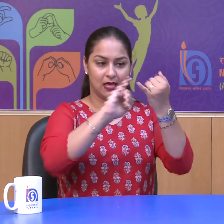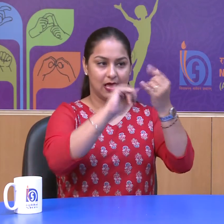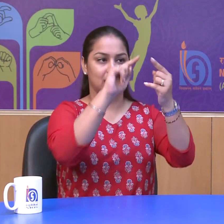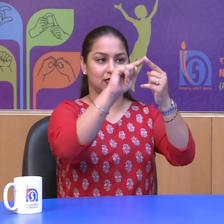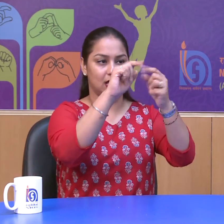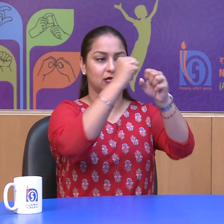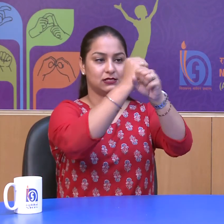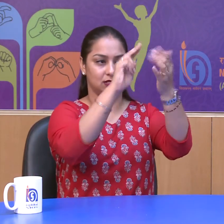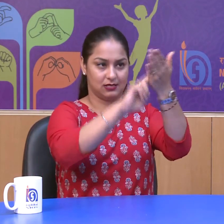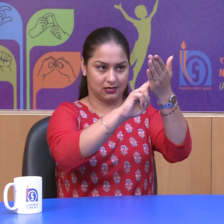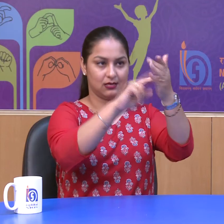language